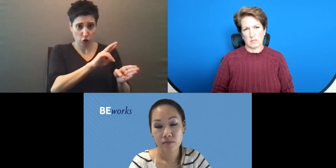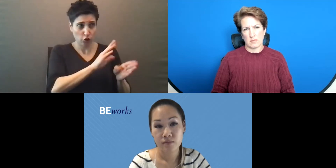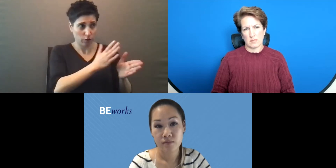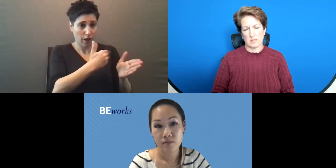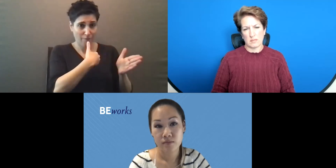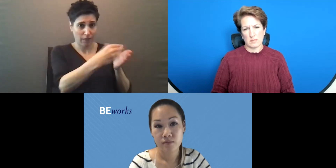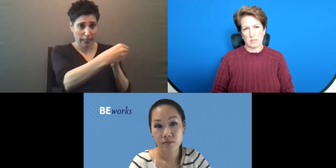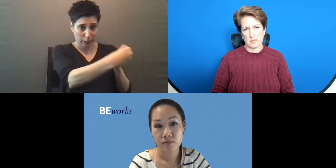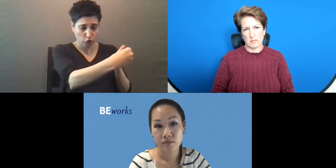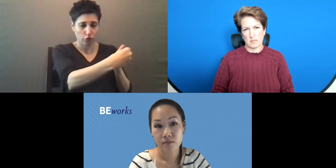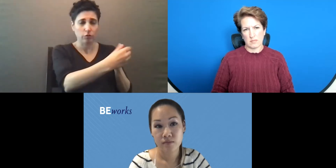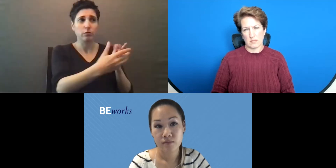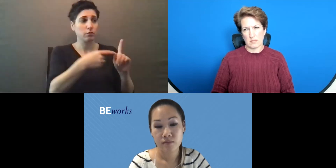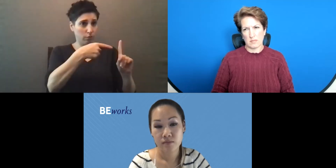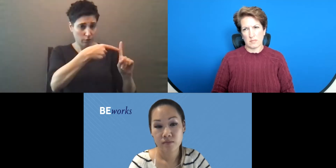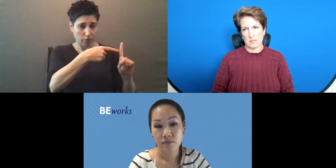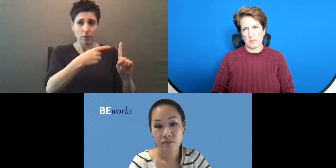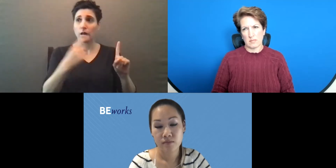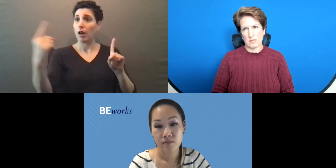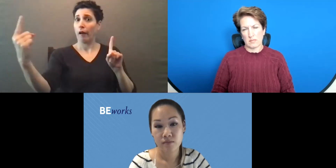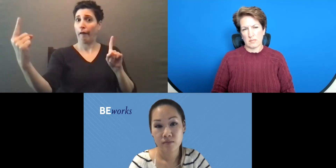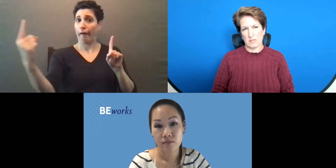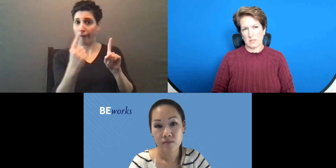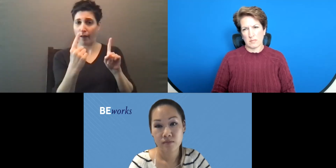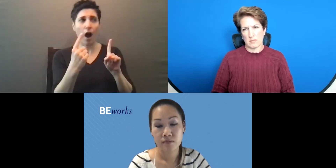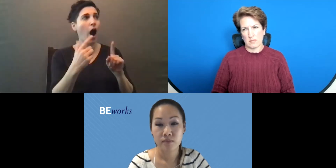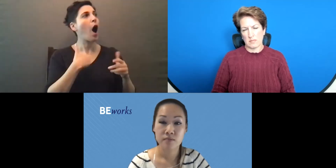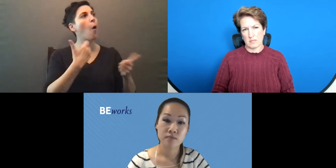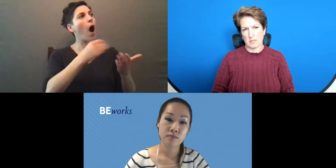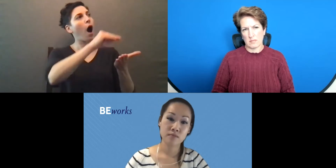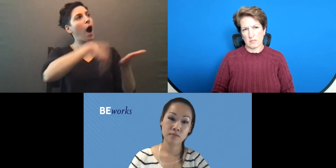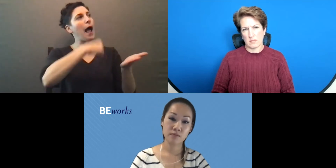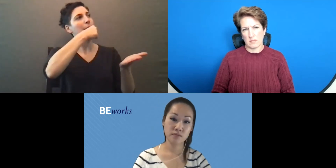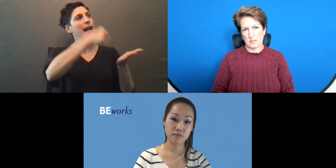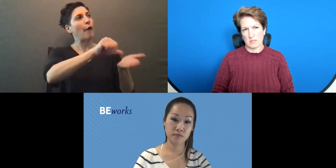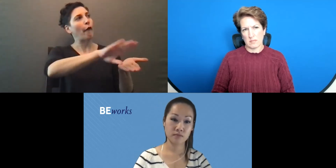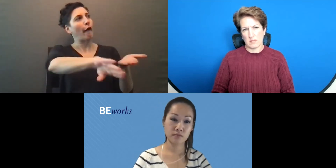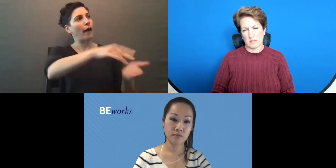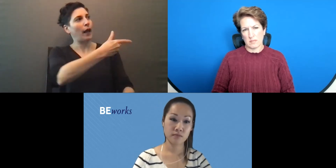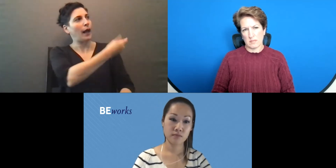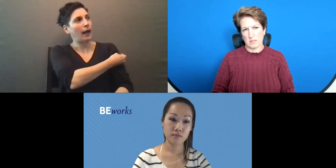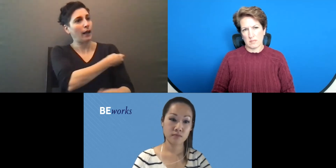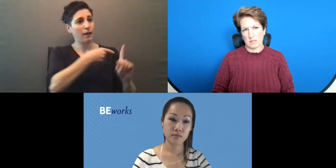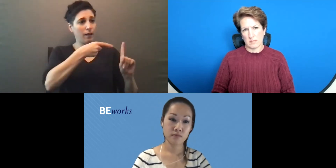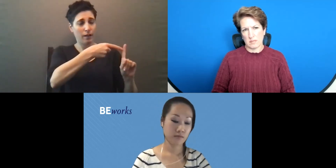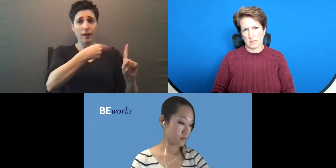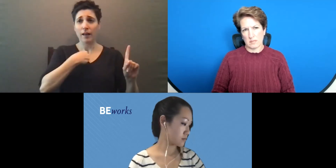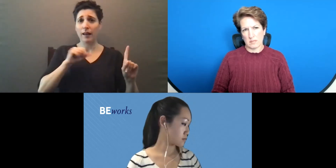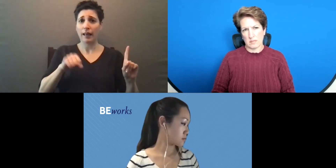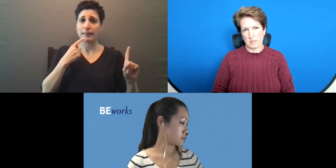congregant comes to ask you for a religious exemption, and you have the authority to